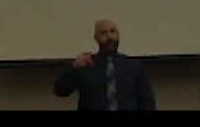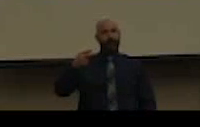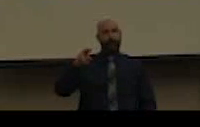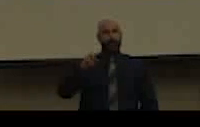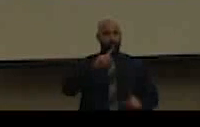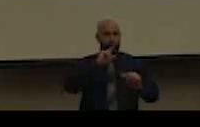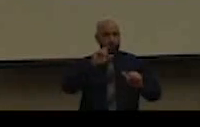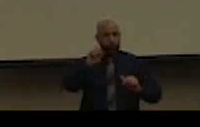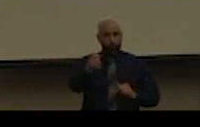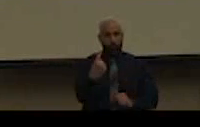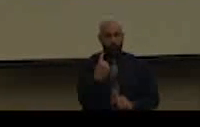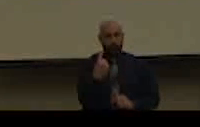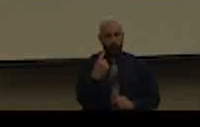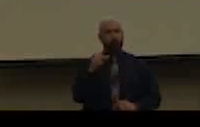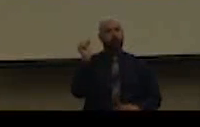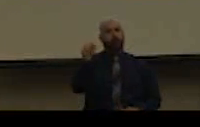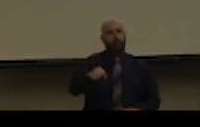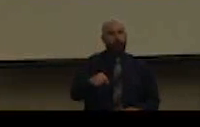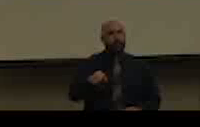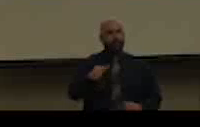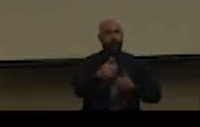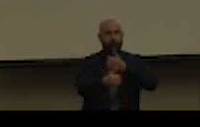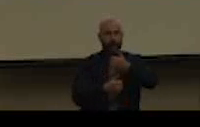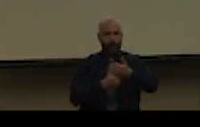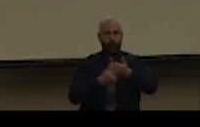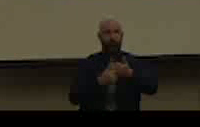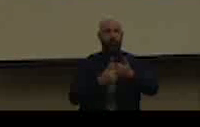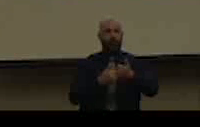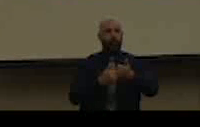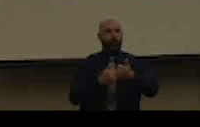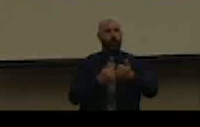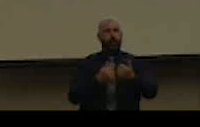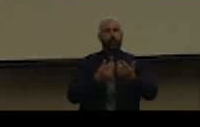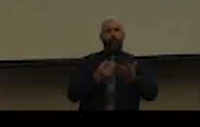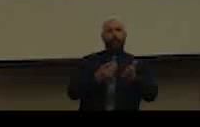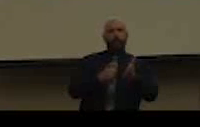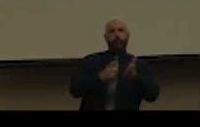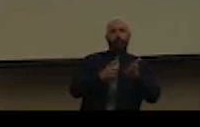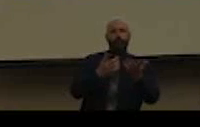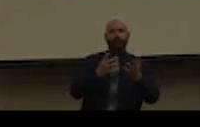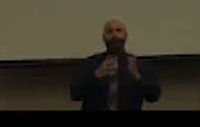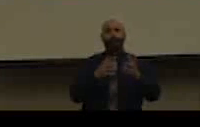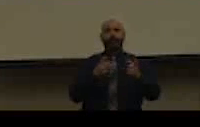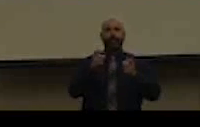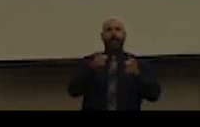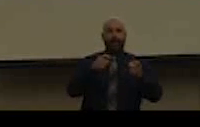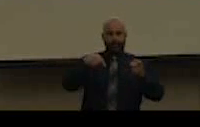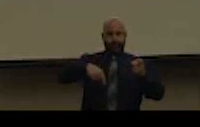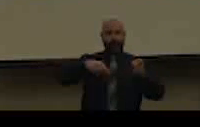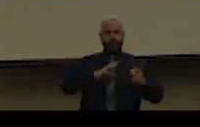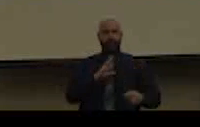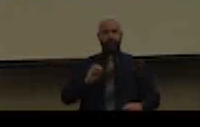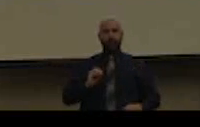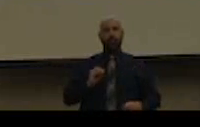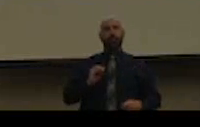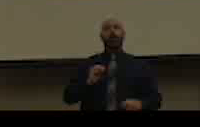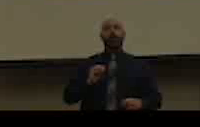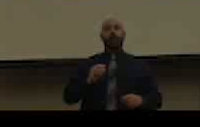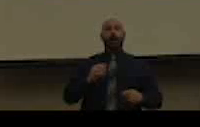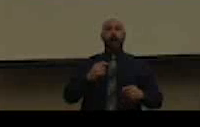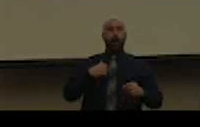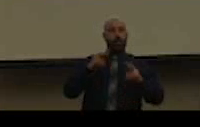of this commission. And I am very hopeful as we look forward that it gives us an opportunity to work on that.